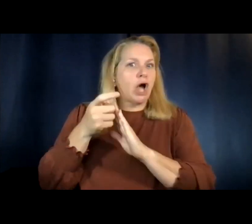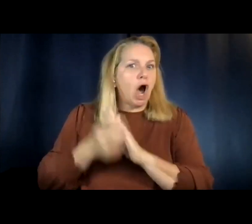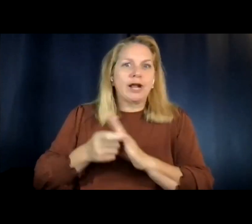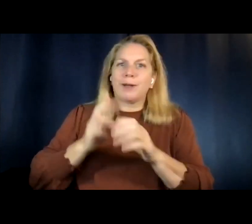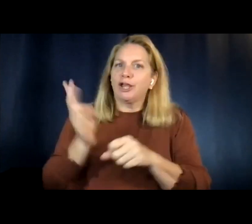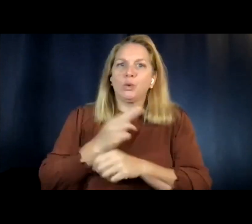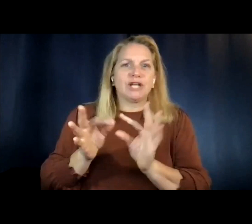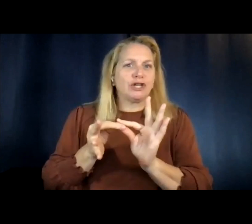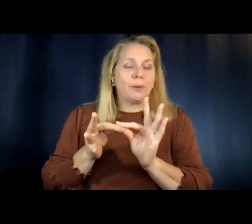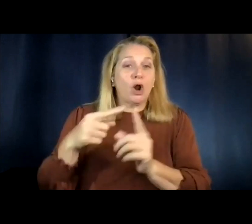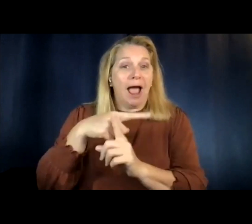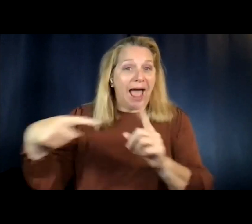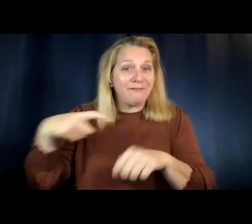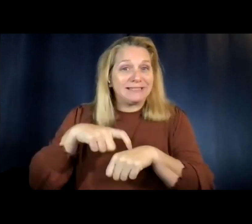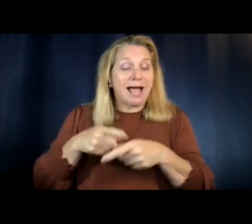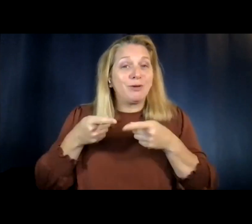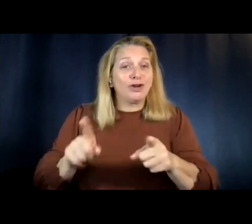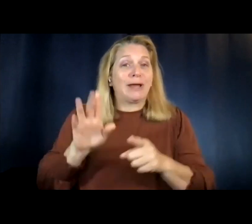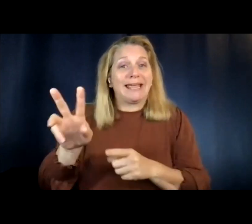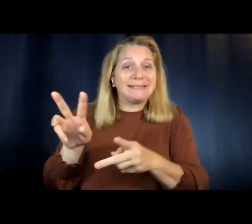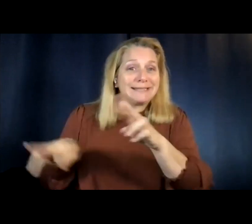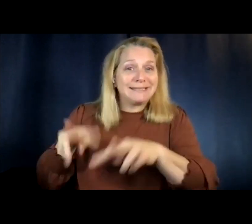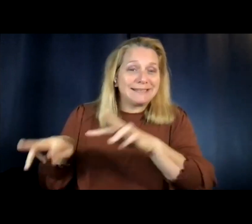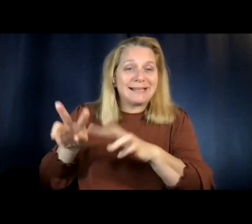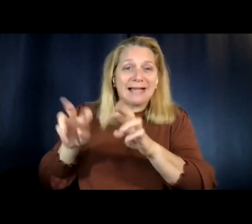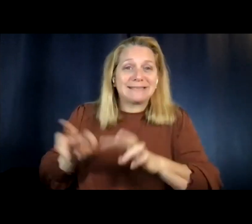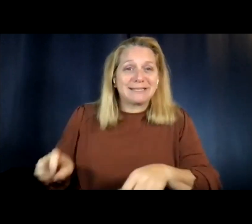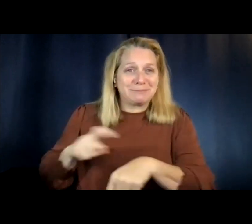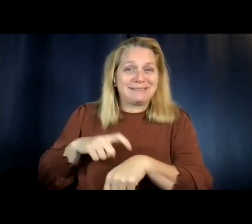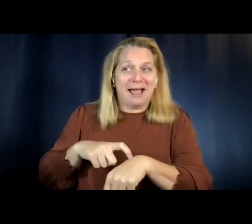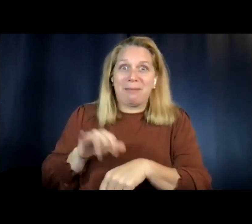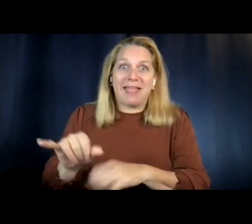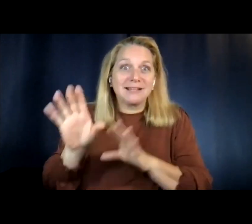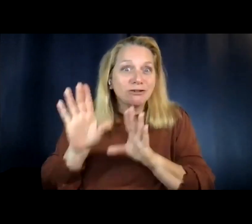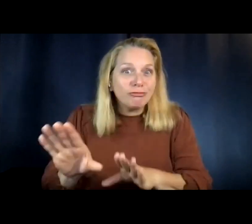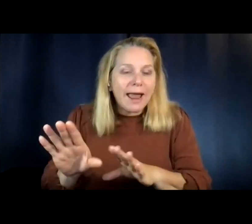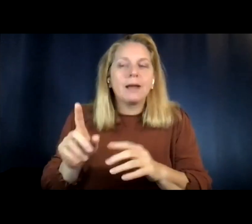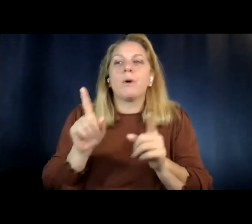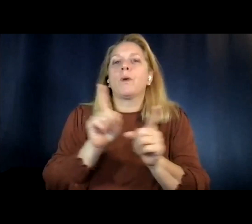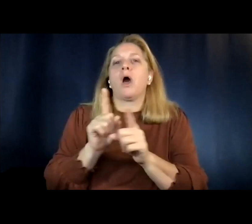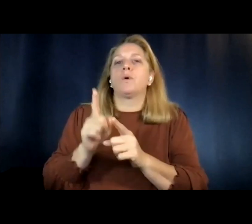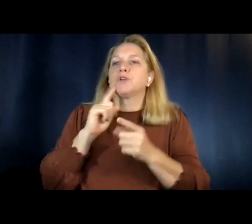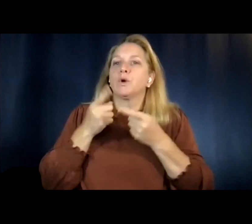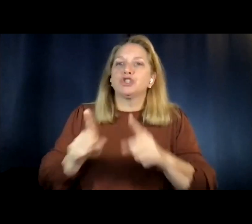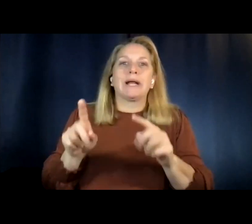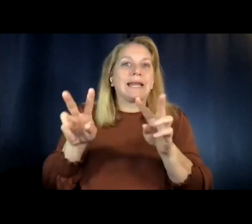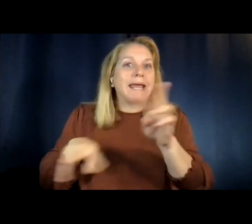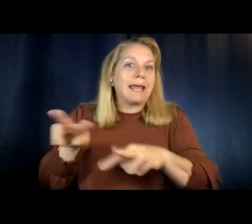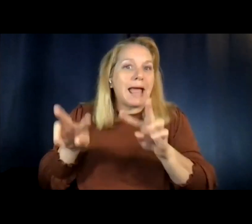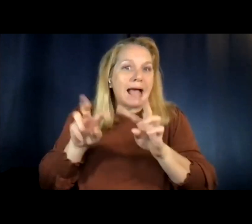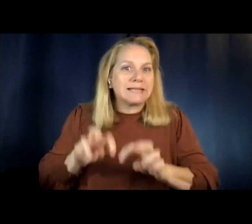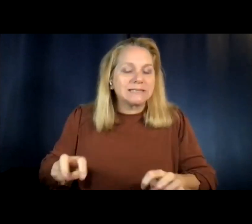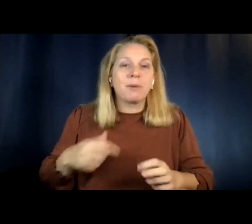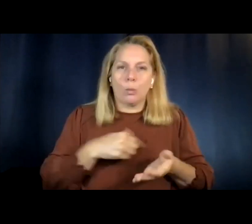the time in his assessment. So it was great, but we were also in the assessment and we made sure we wrote it